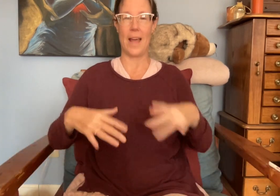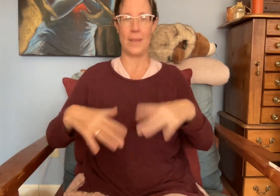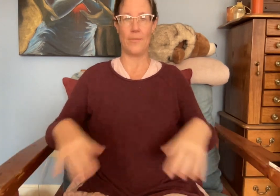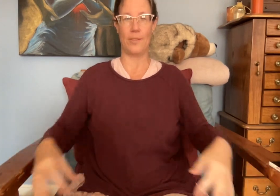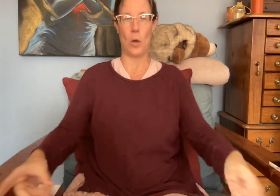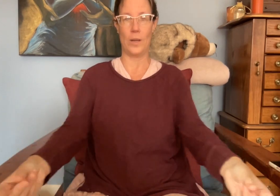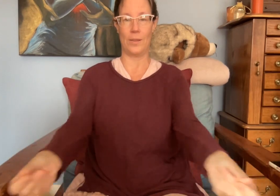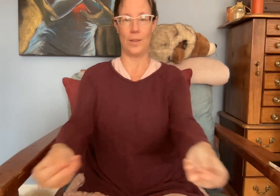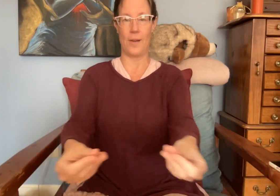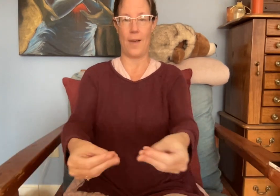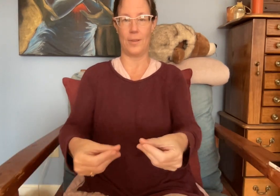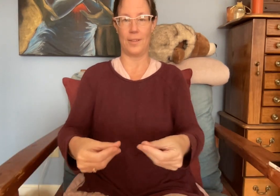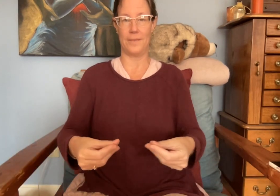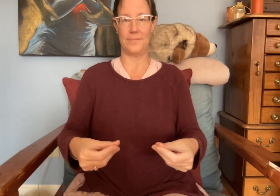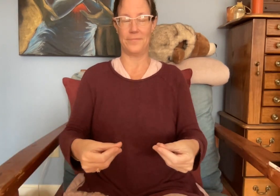them. Flow into the ground.